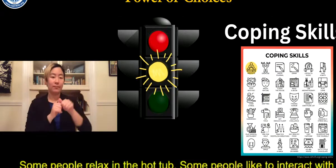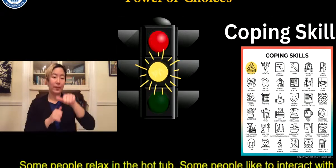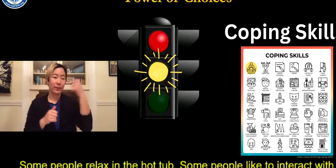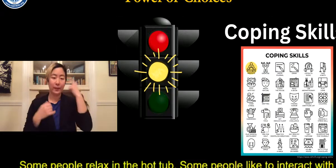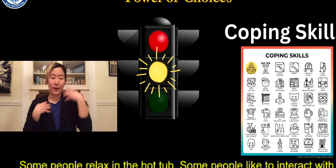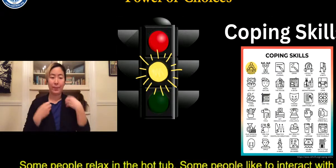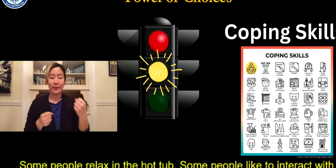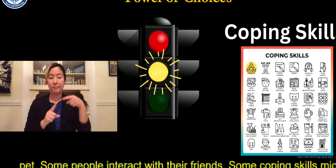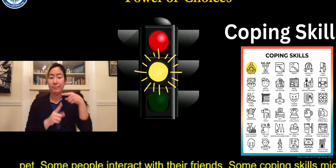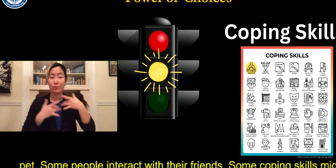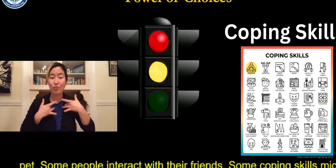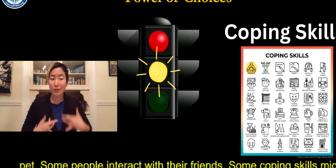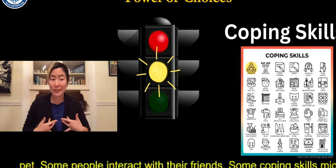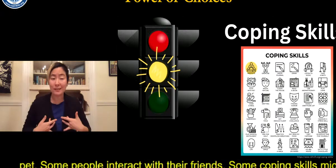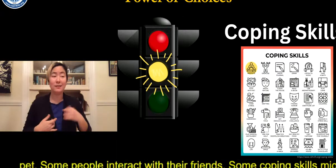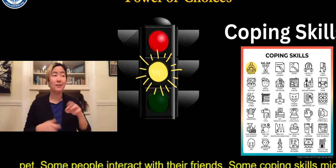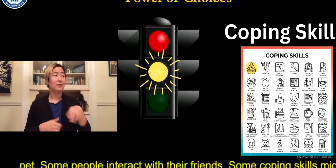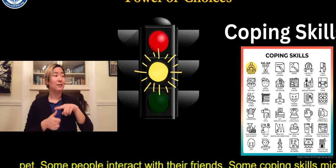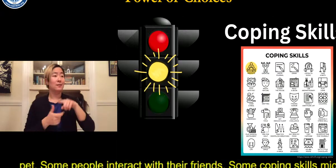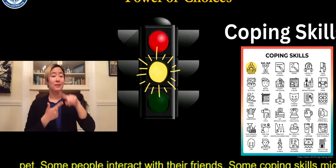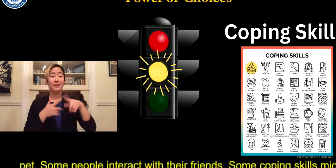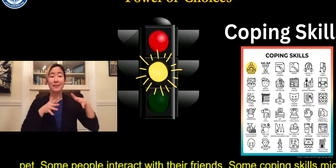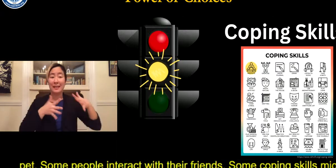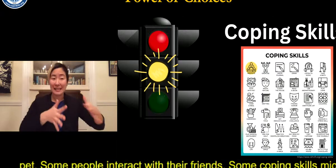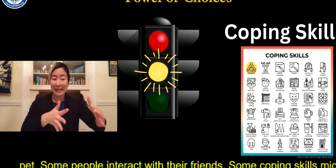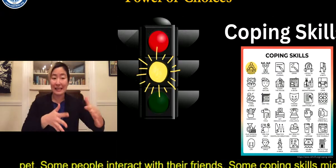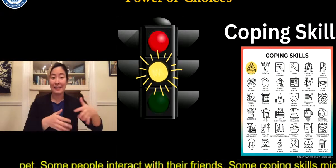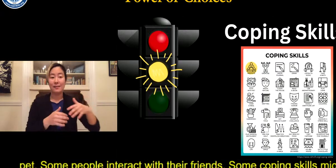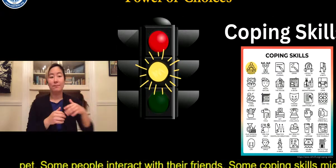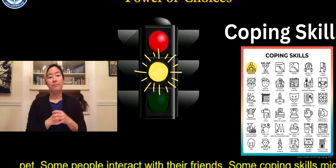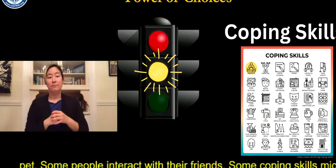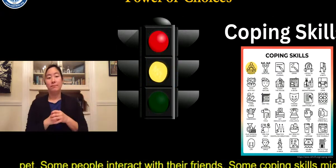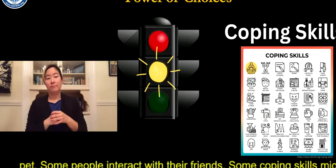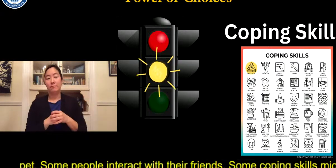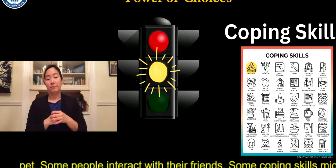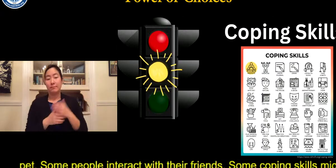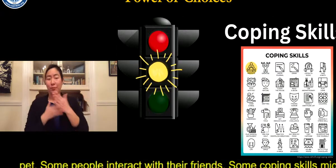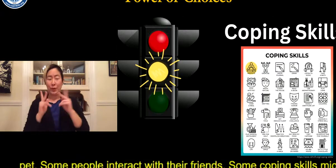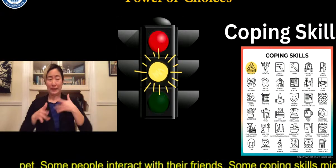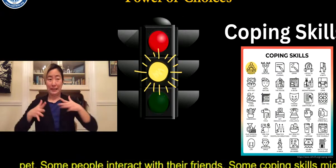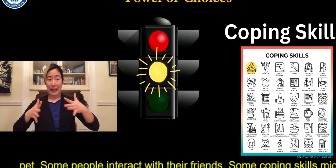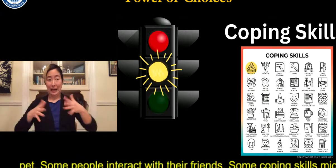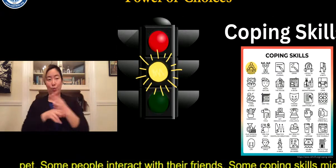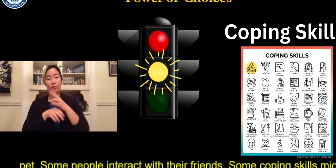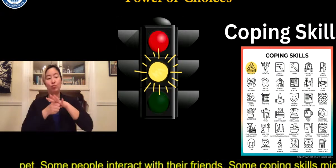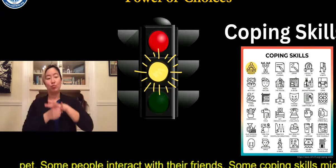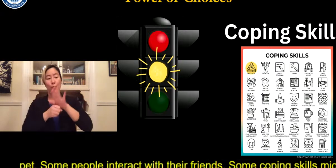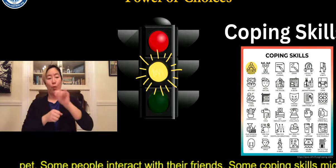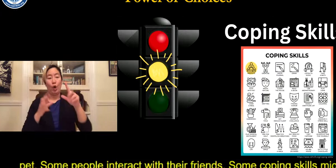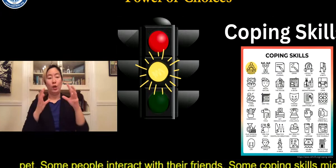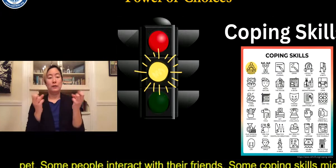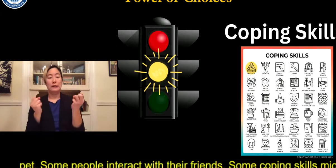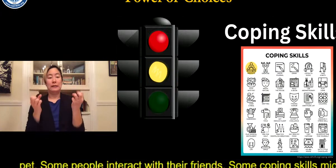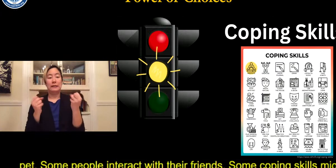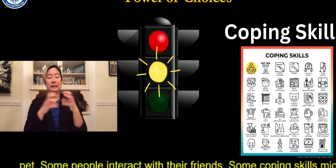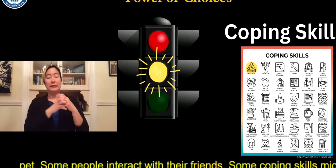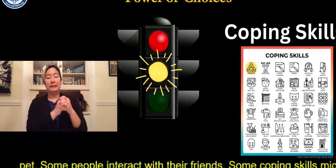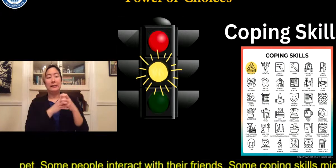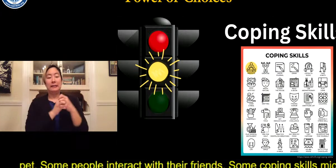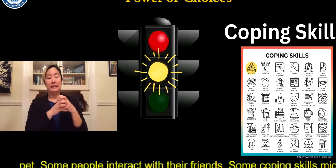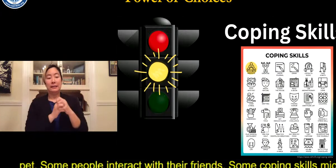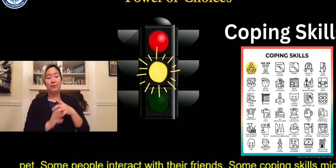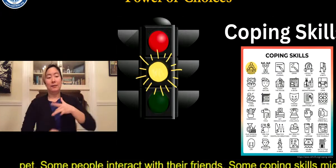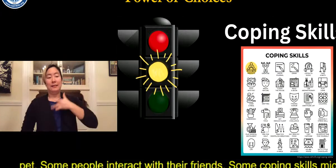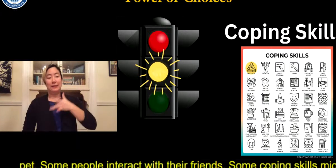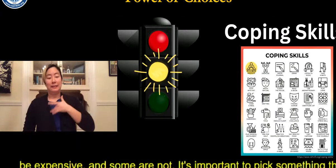fit for you. And I choose art therapy for myself. And coping skills can be applied for